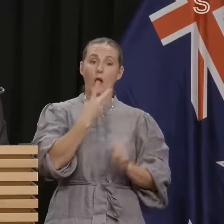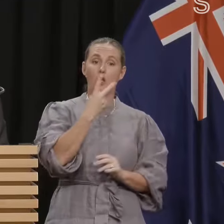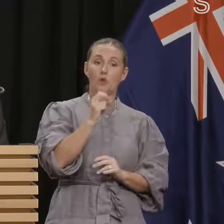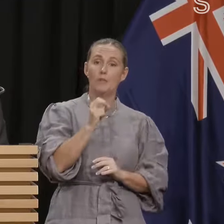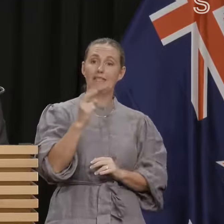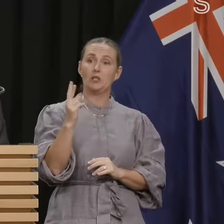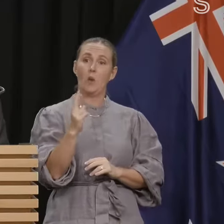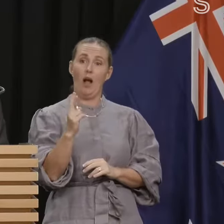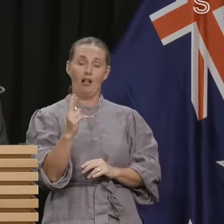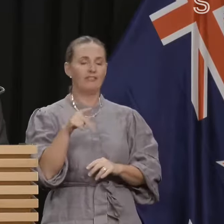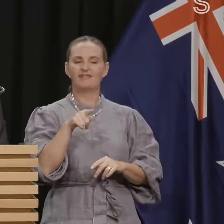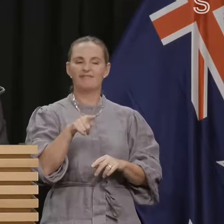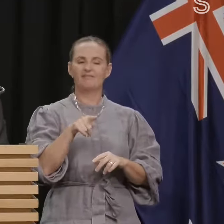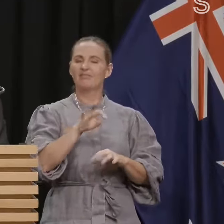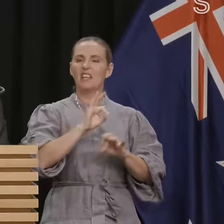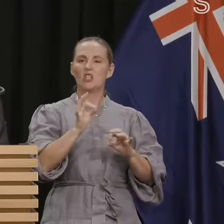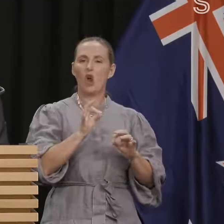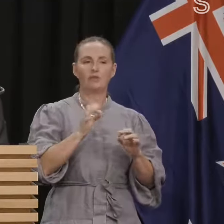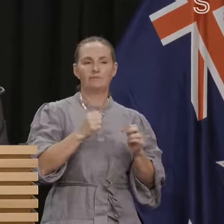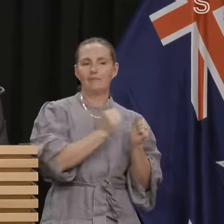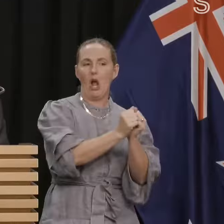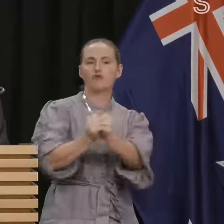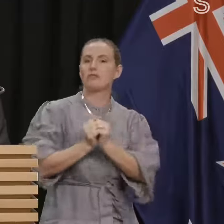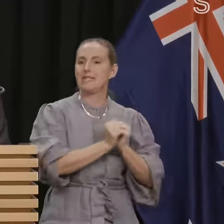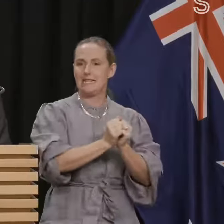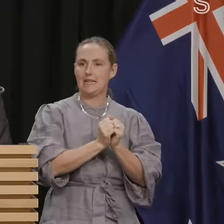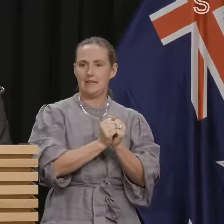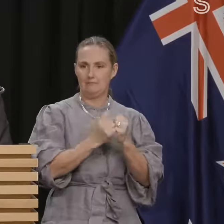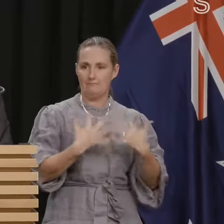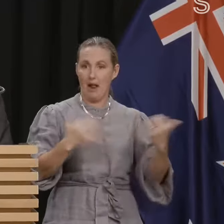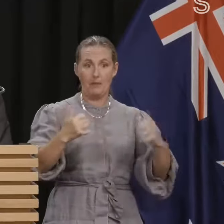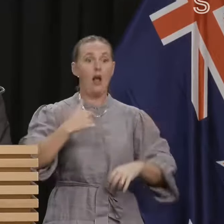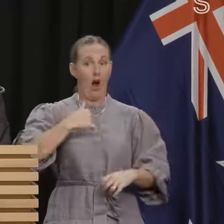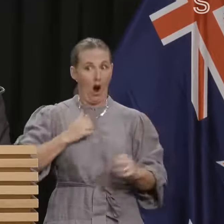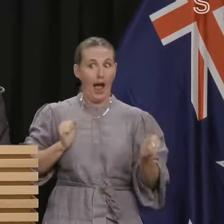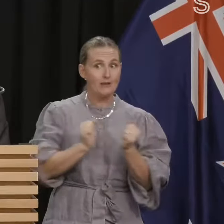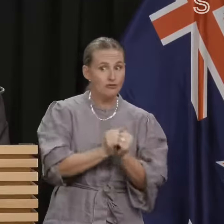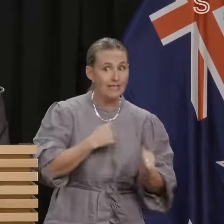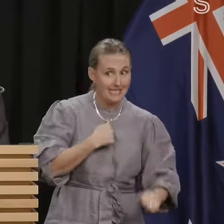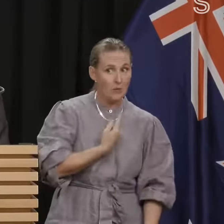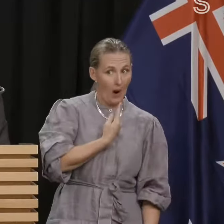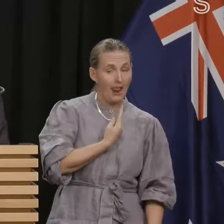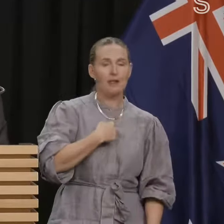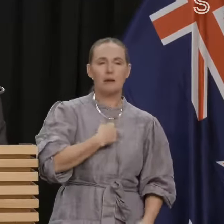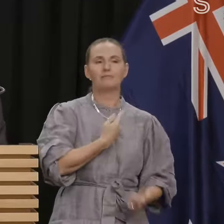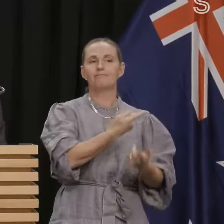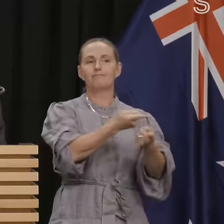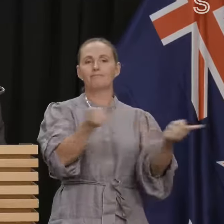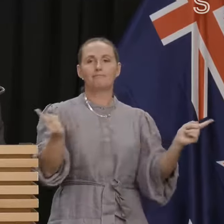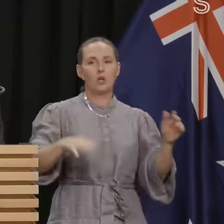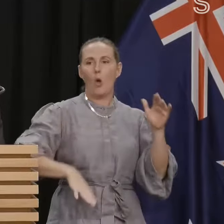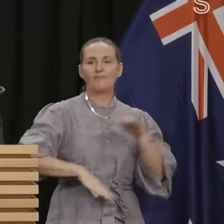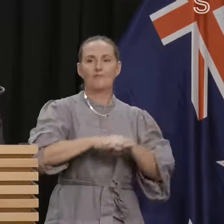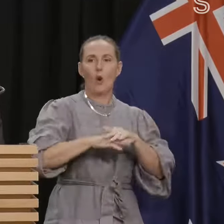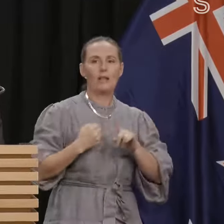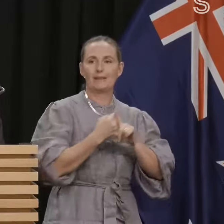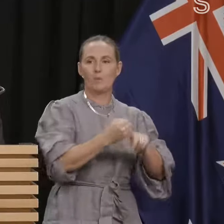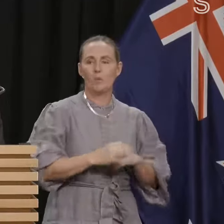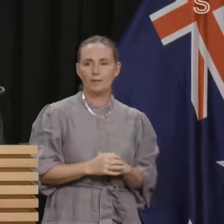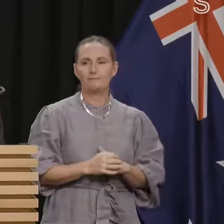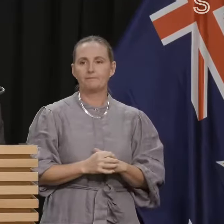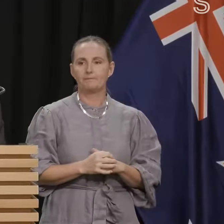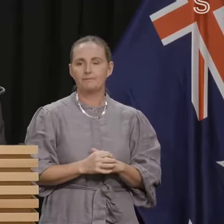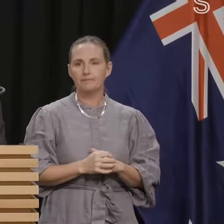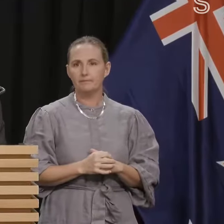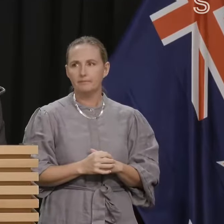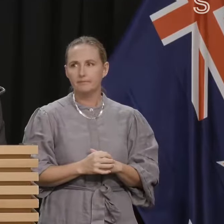a sufficient support across the Parliament. I was one of the people that was relatively supportive of that legislation at the time. As I said, definitional issues were